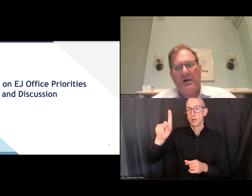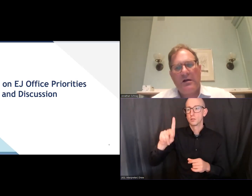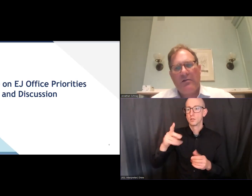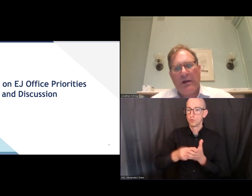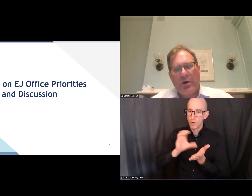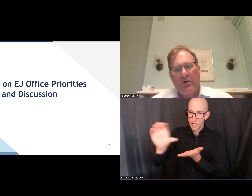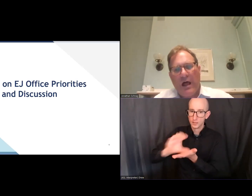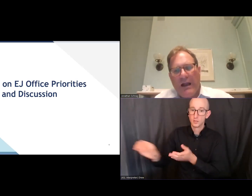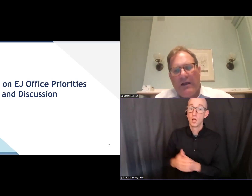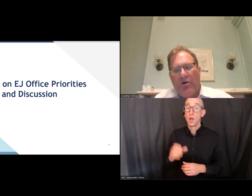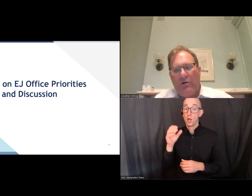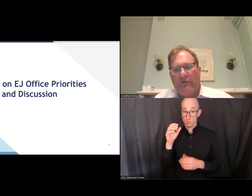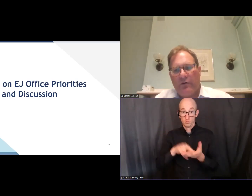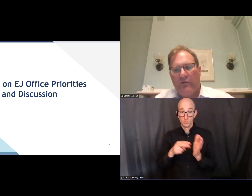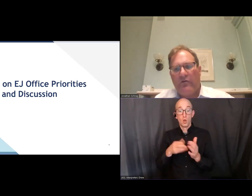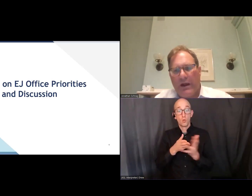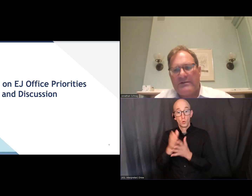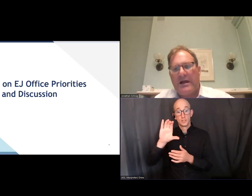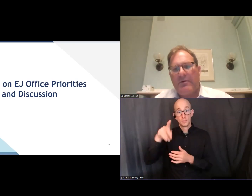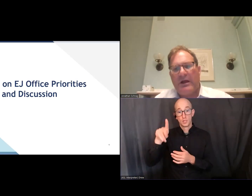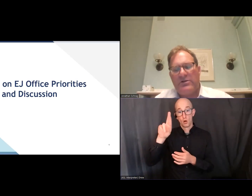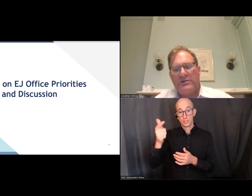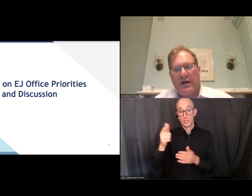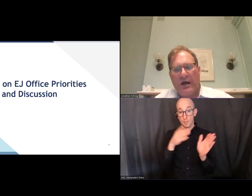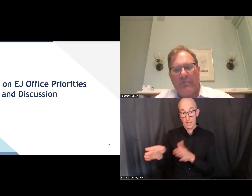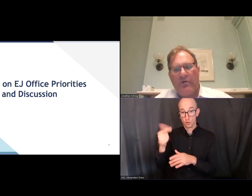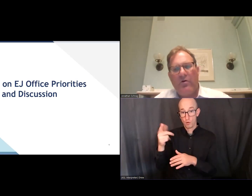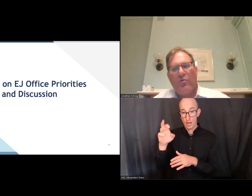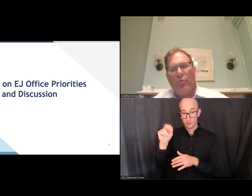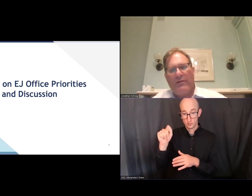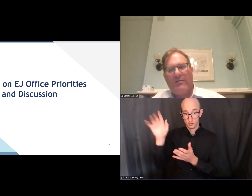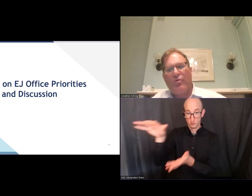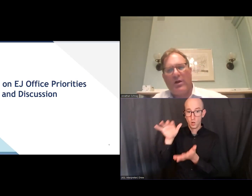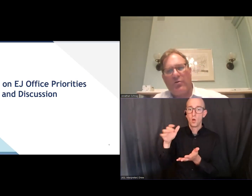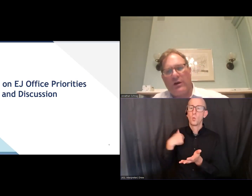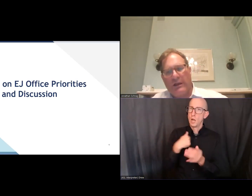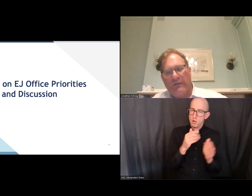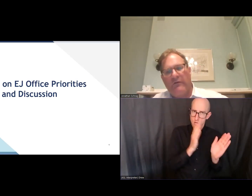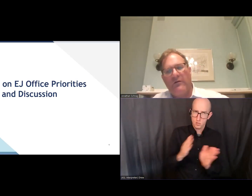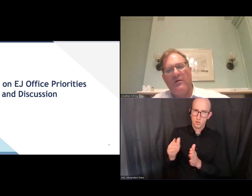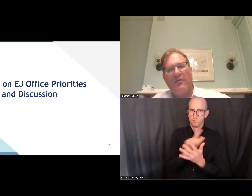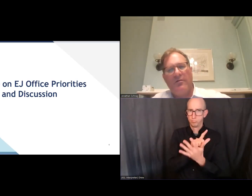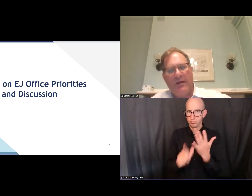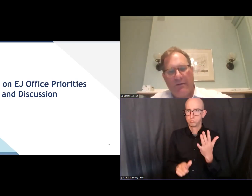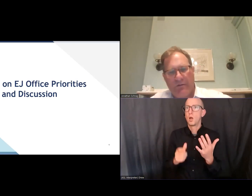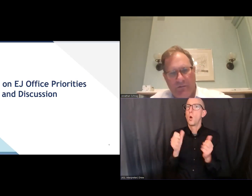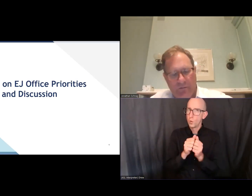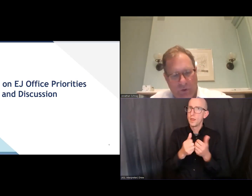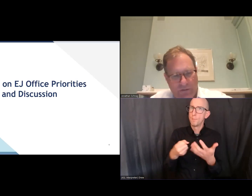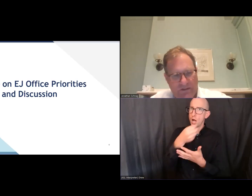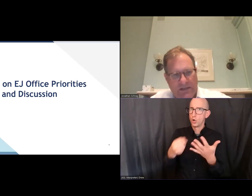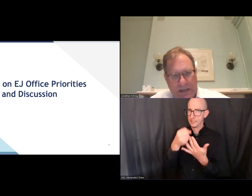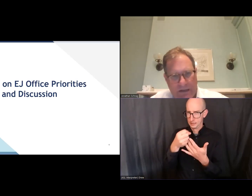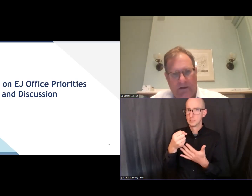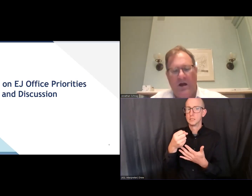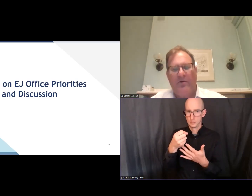grant that we are lining all of those grants and applications up with the priorities that we